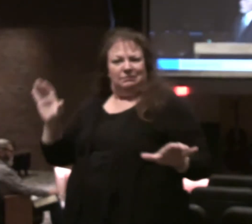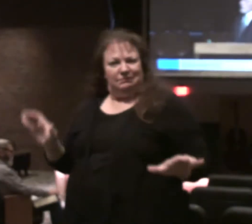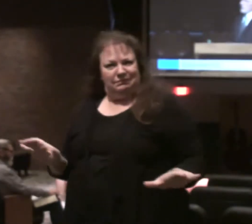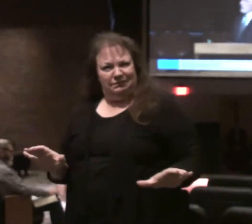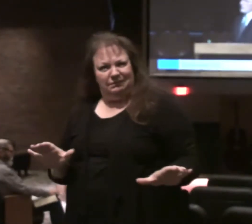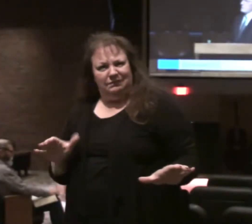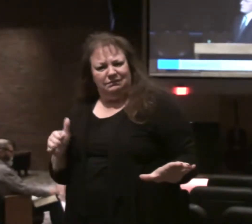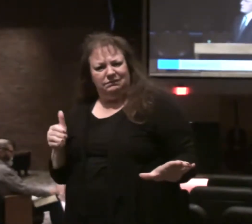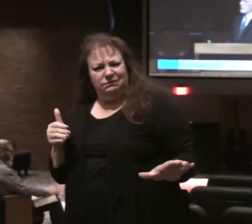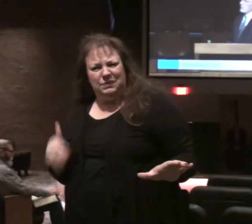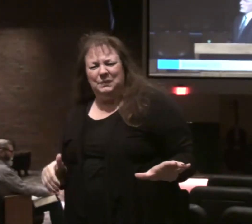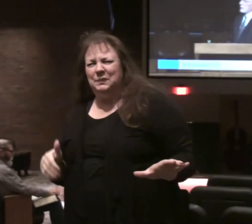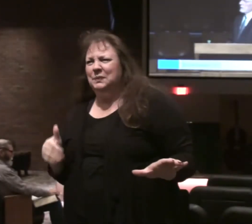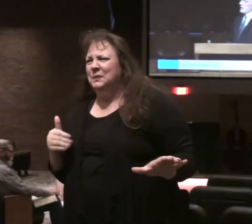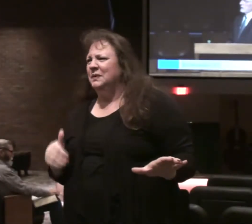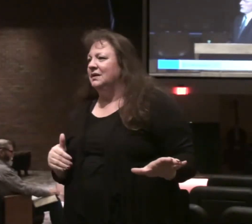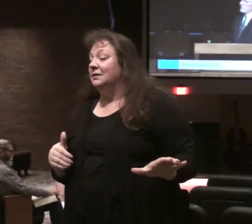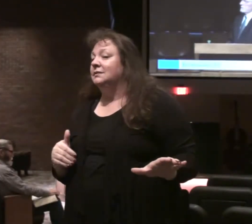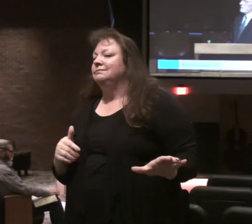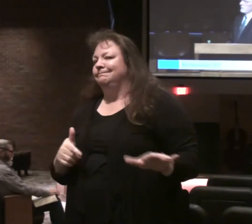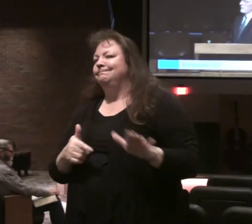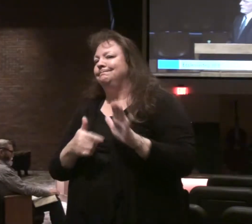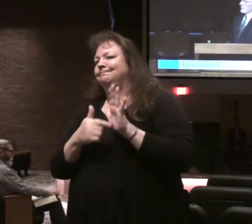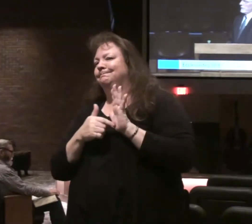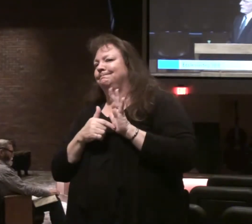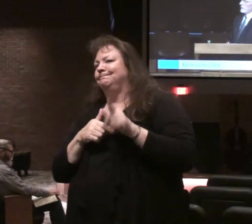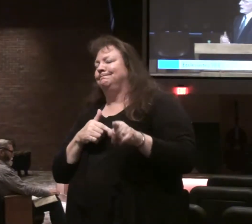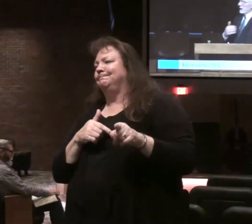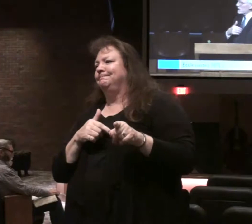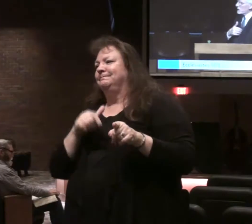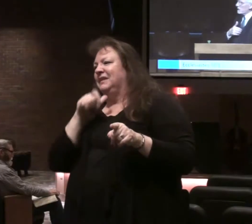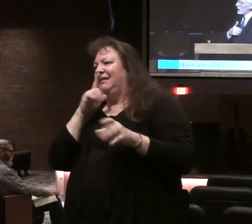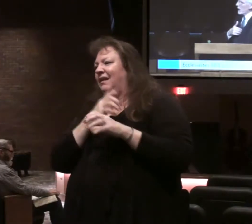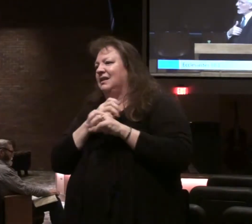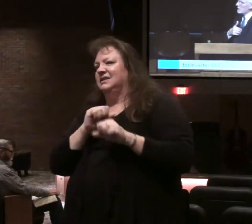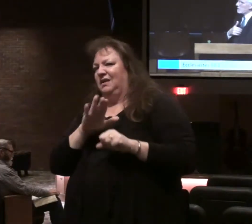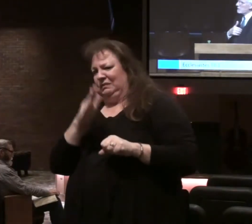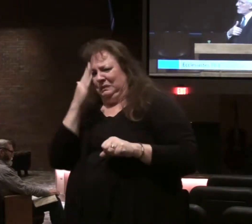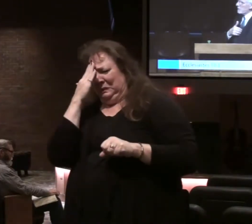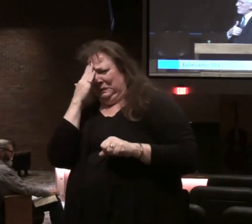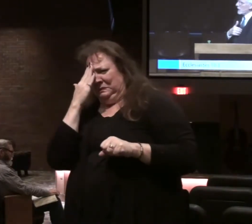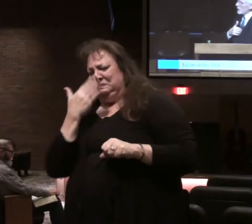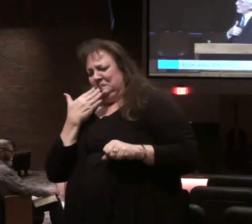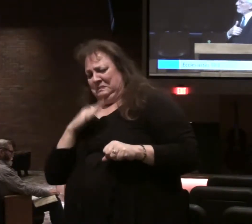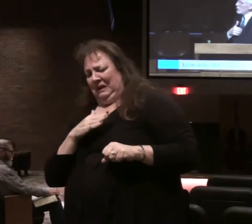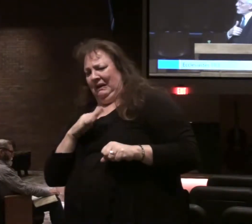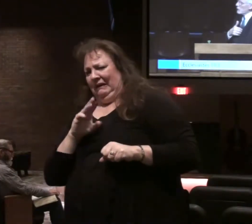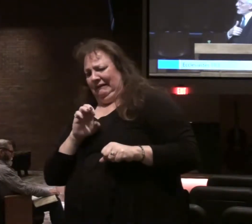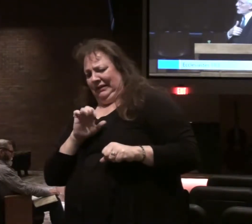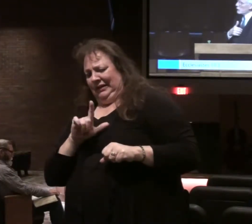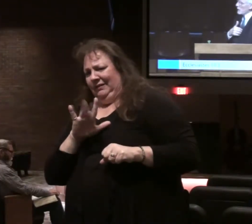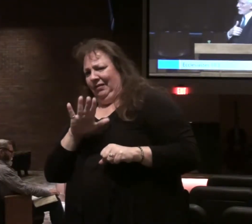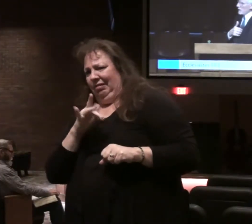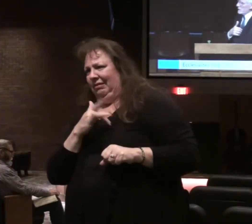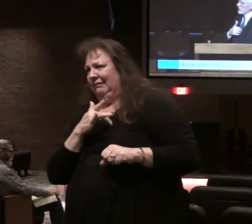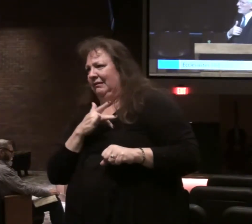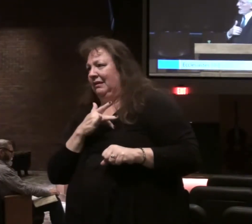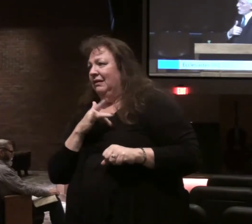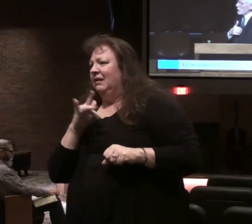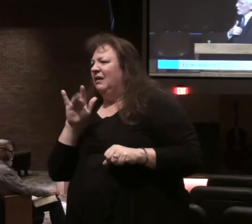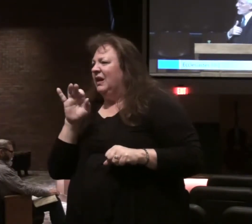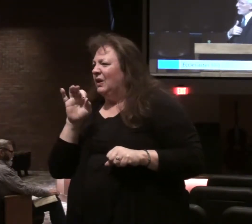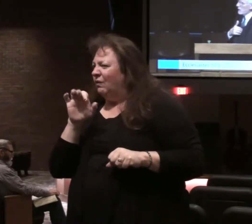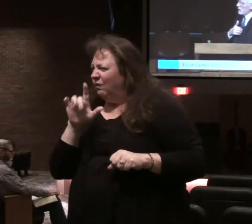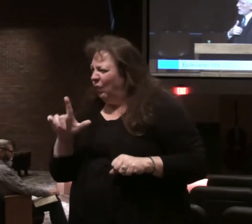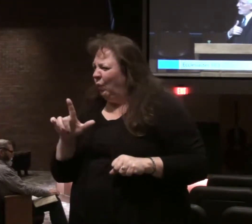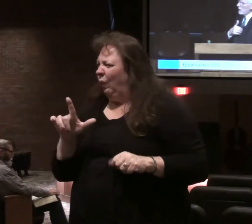go. They've just revealed the condition of their heart. They're a fool in the worst sense of that